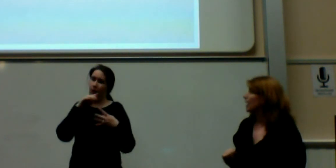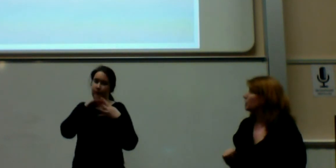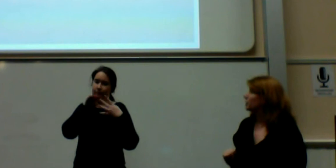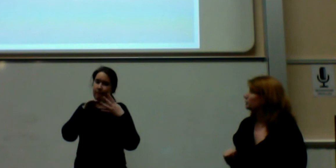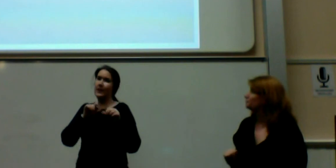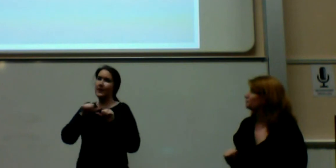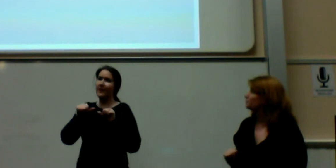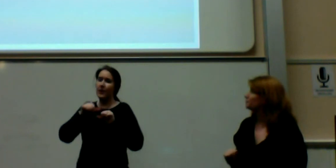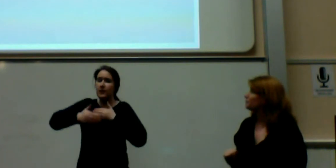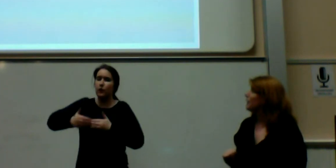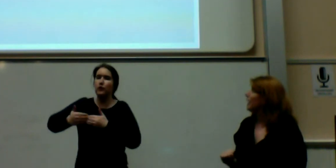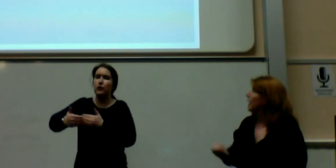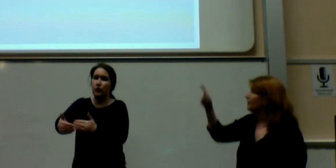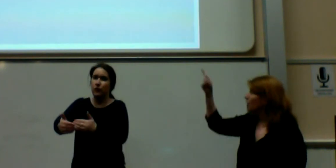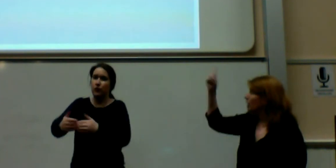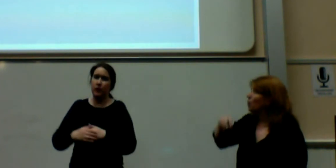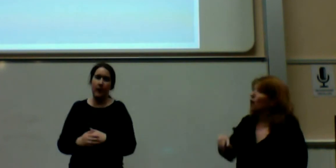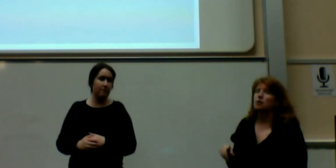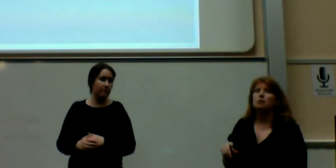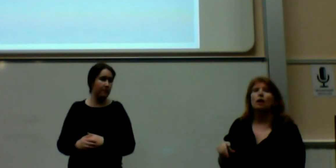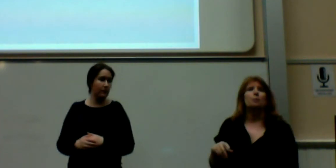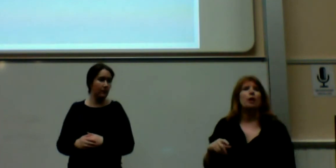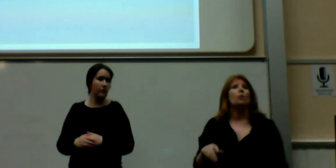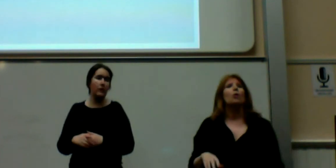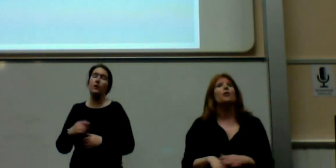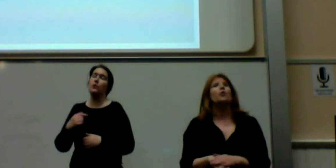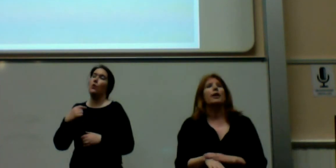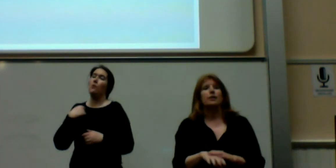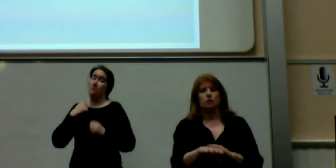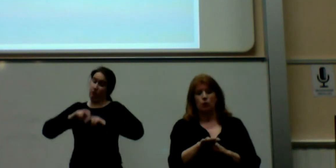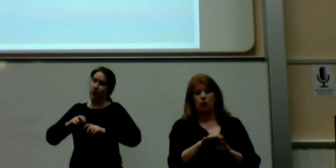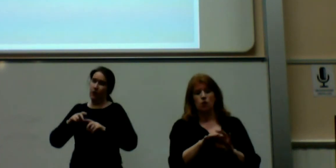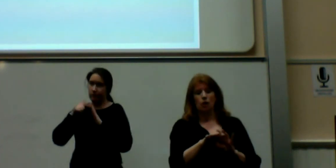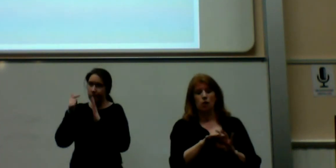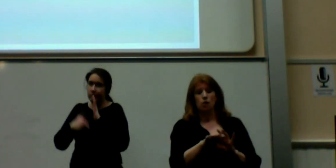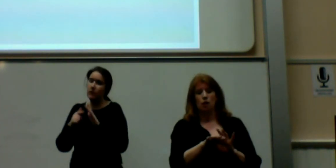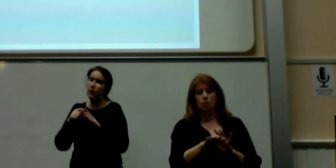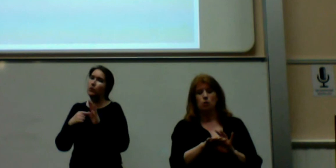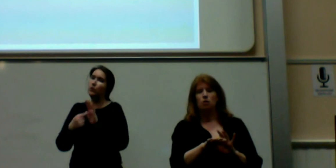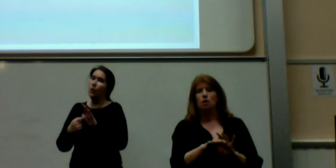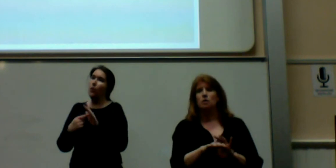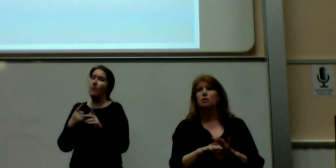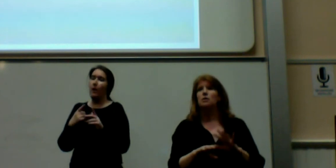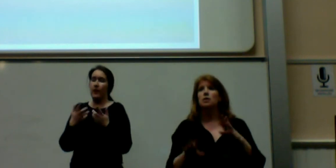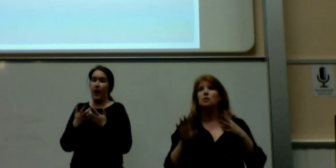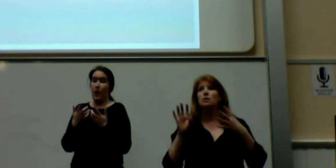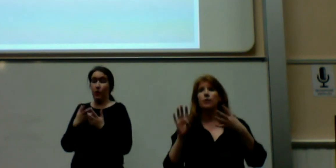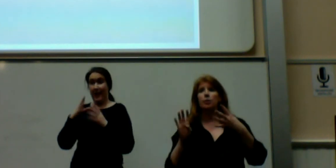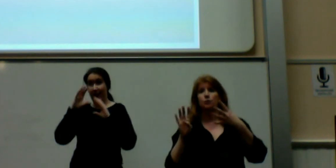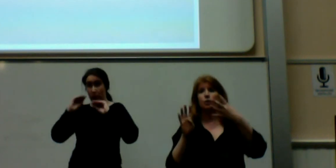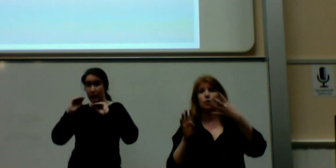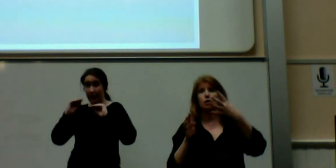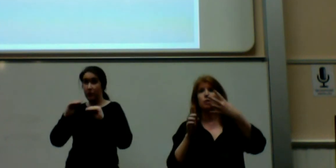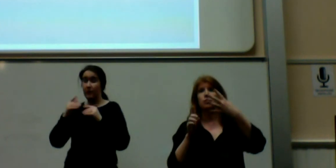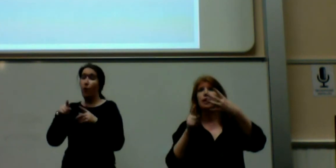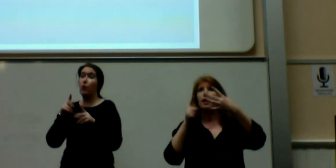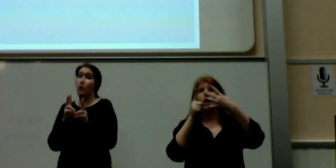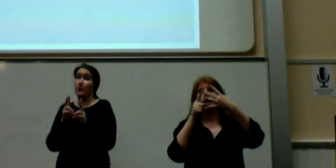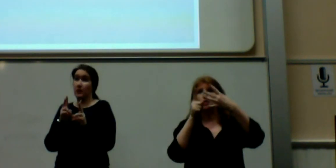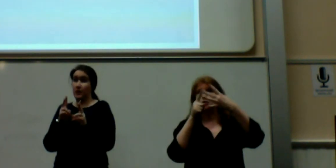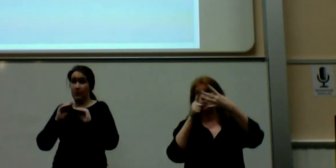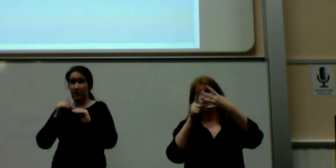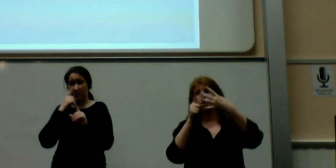is right action. And then I go on to talk about other ways in which educational opportunities could seek to develop for